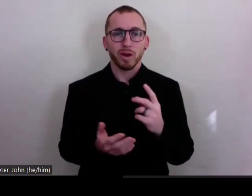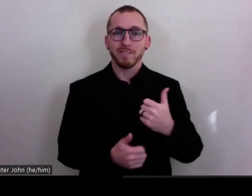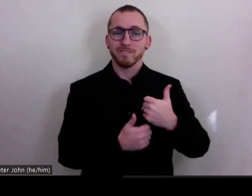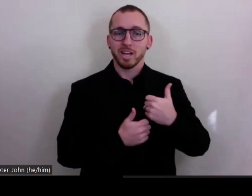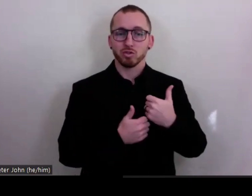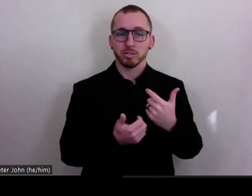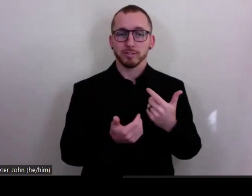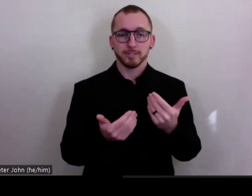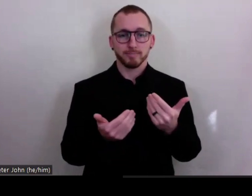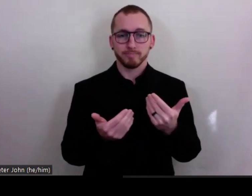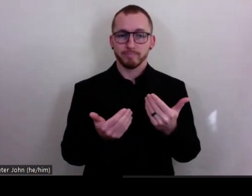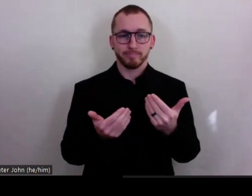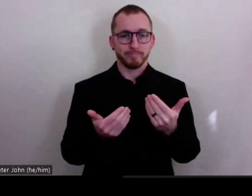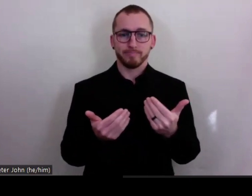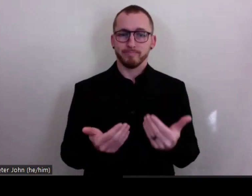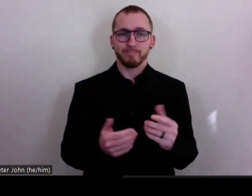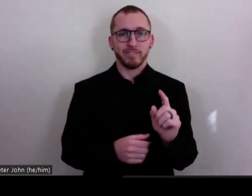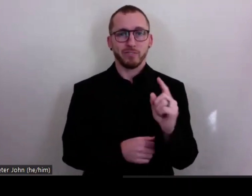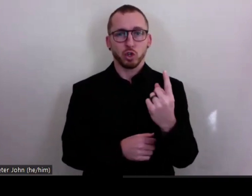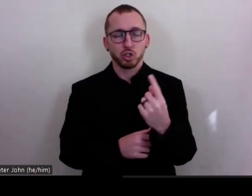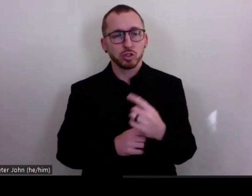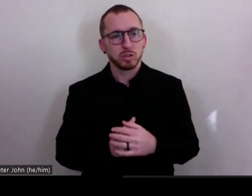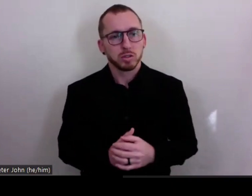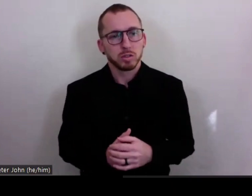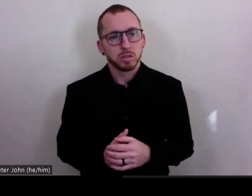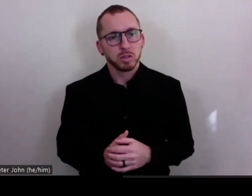It is that of the